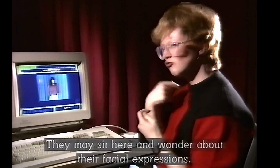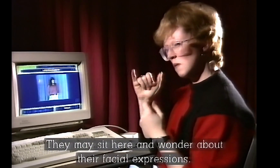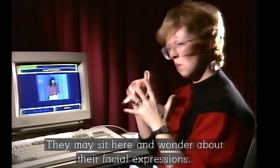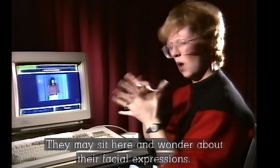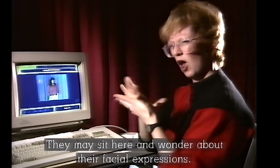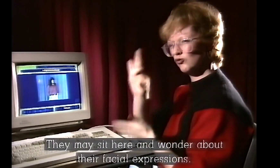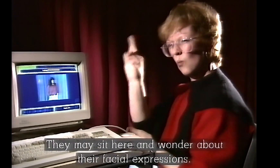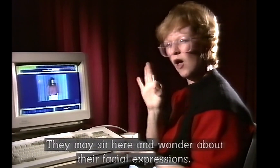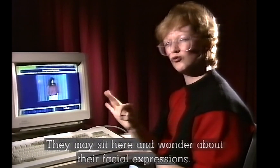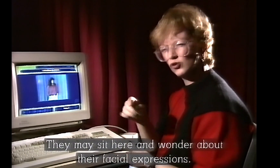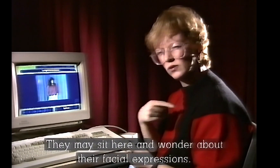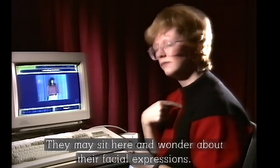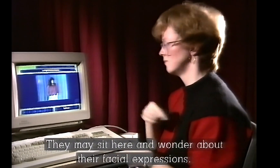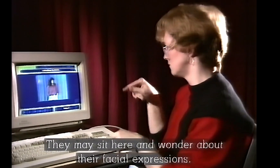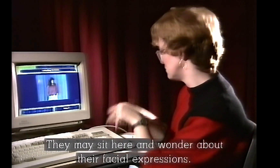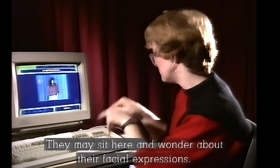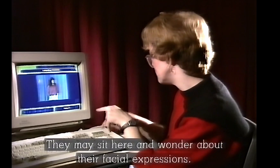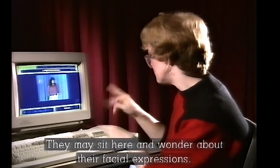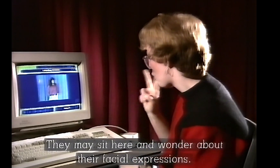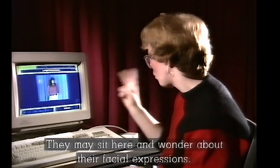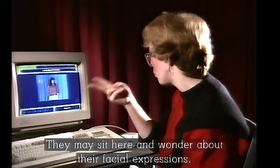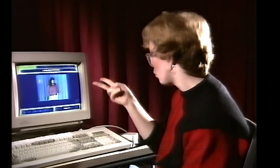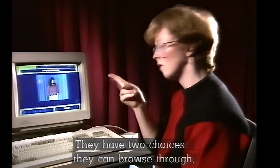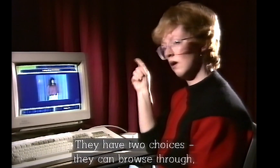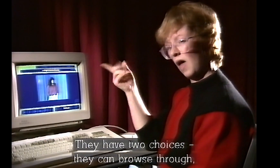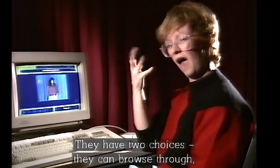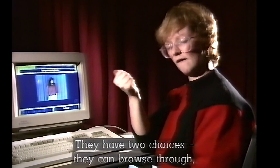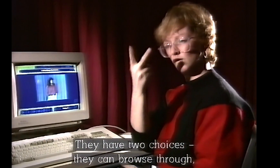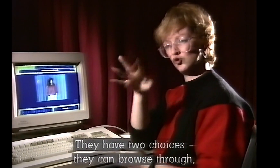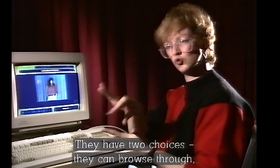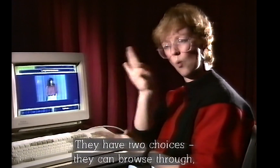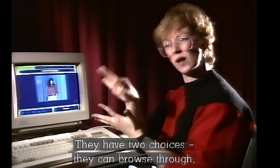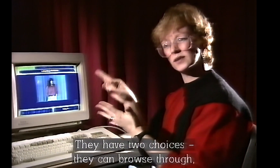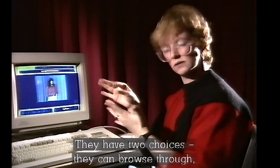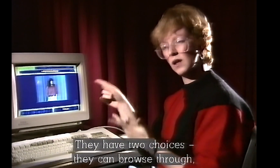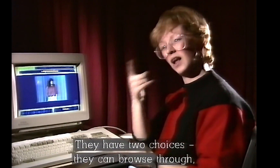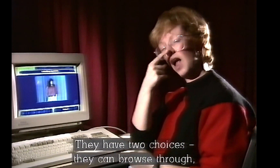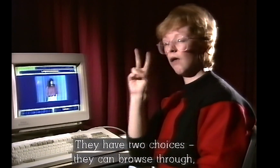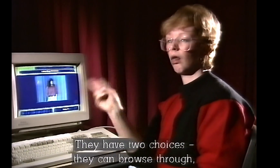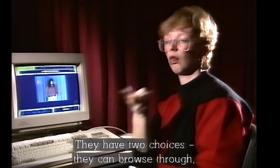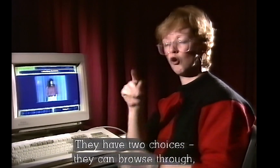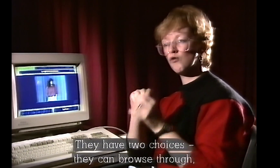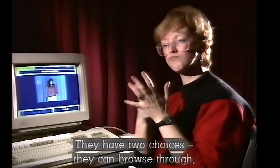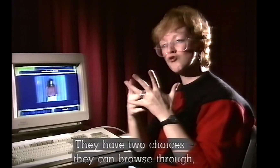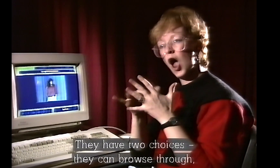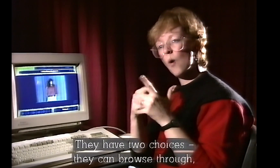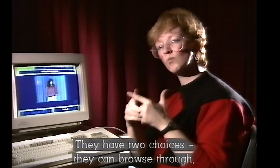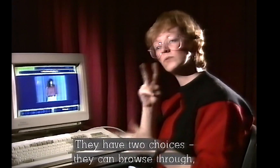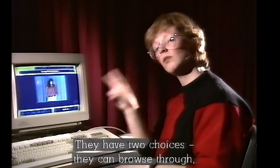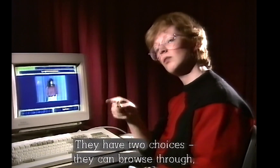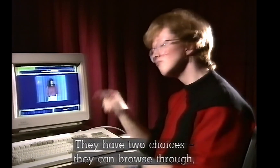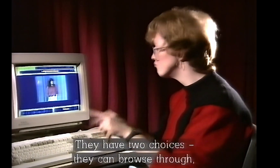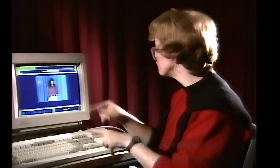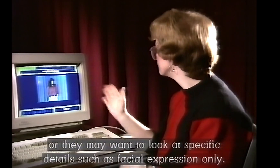on the expression. They may sit here and think that they've been told about having poor facial expression and may